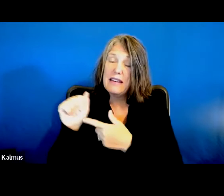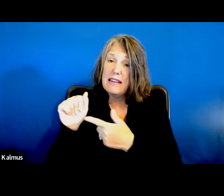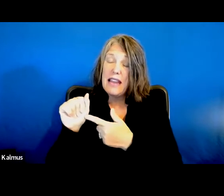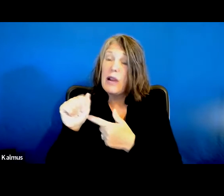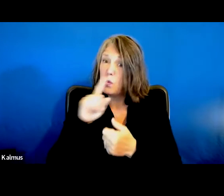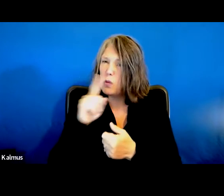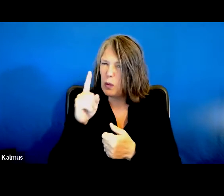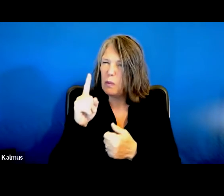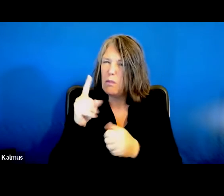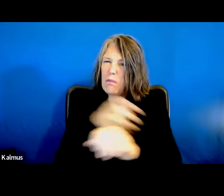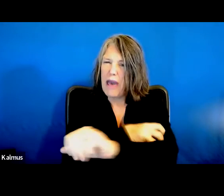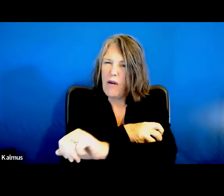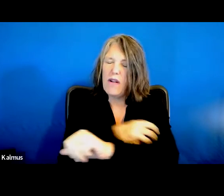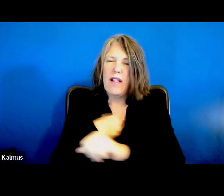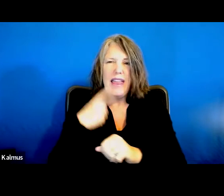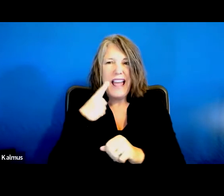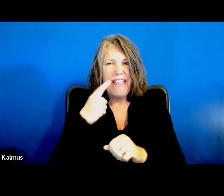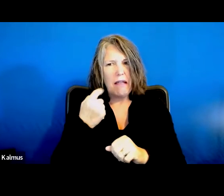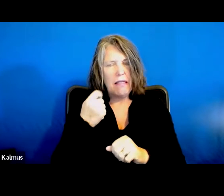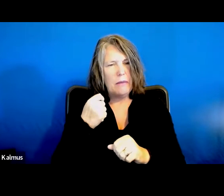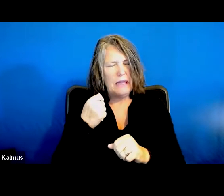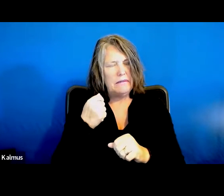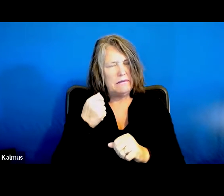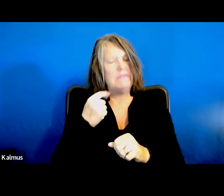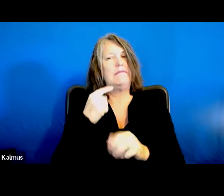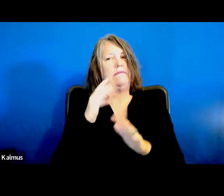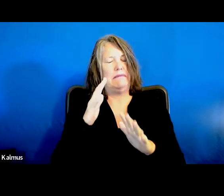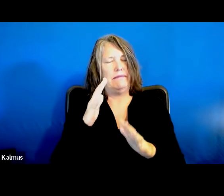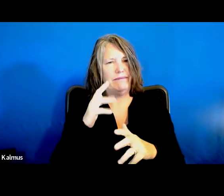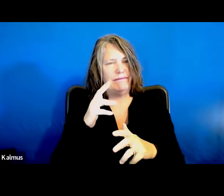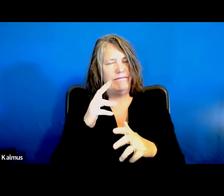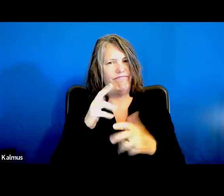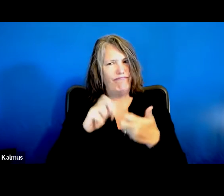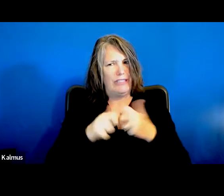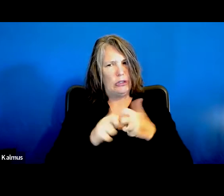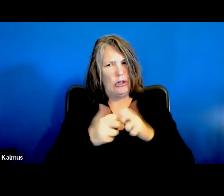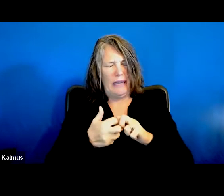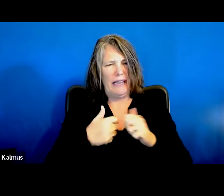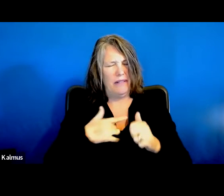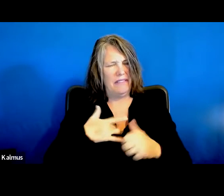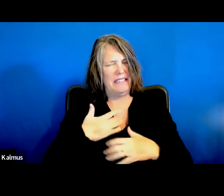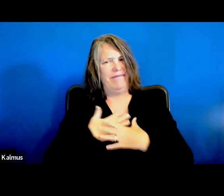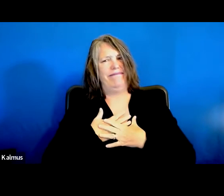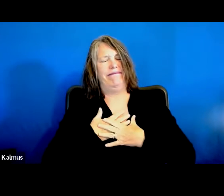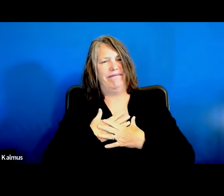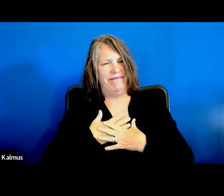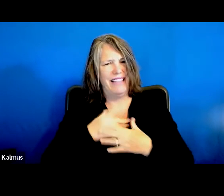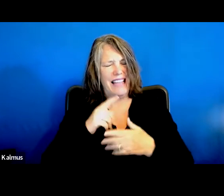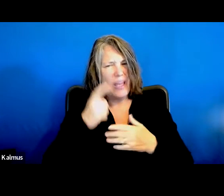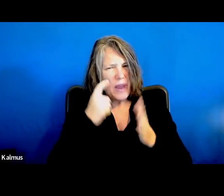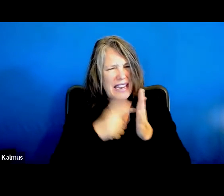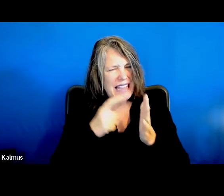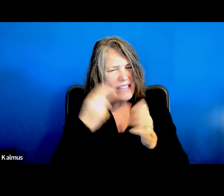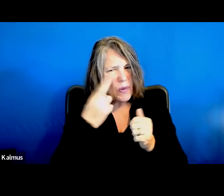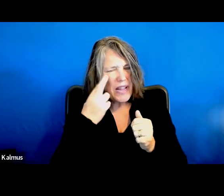powerful, and I honestly think somewhat disturbing, perhaps, when you're looking at data and recognizing that these data that we see